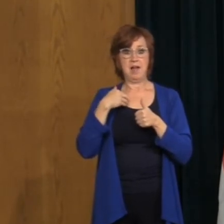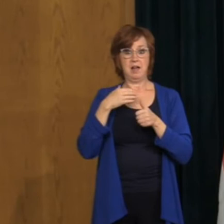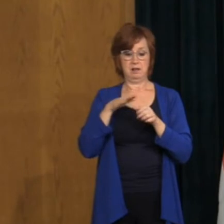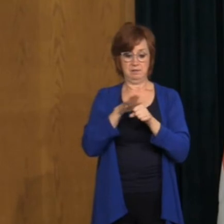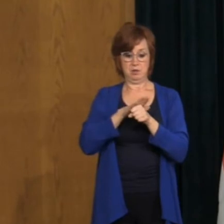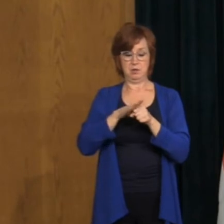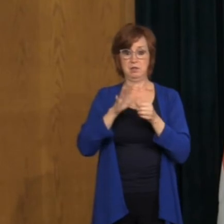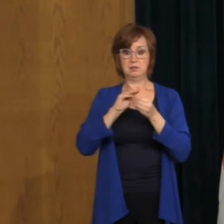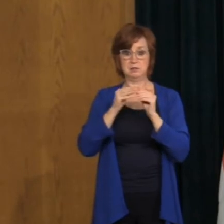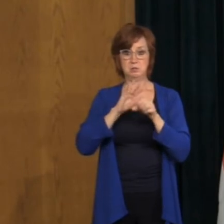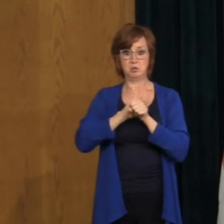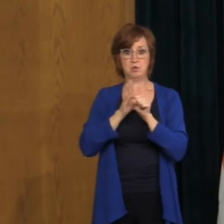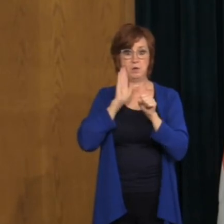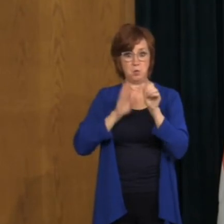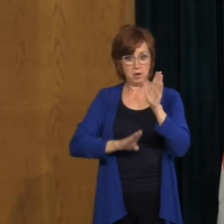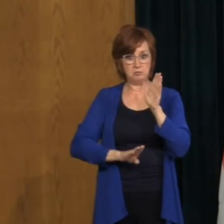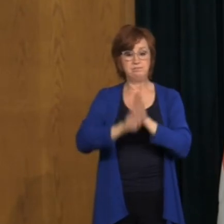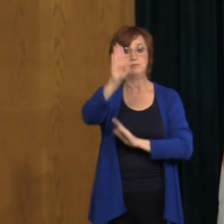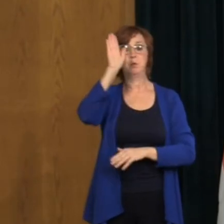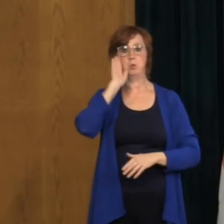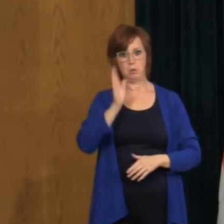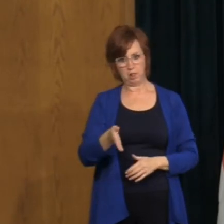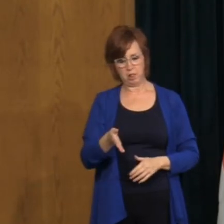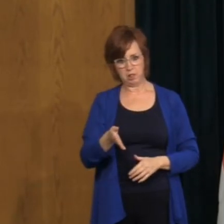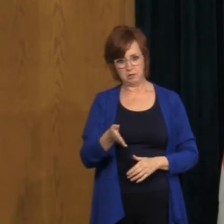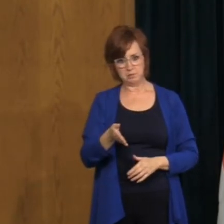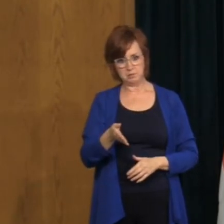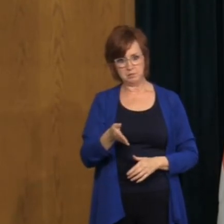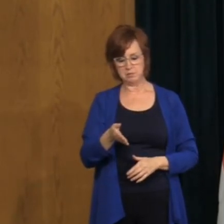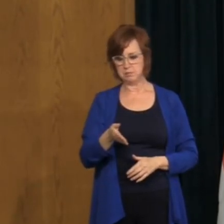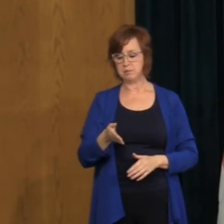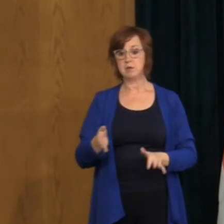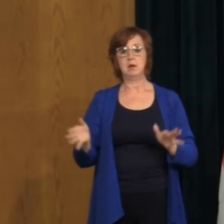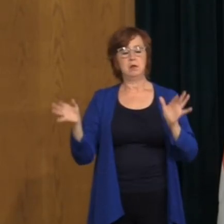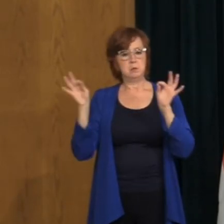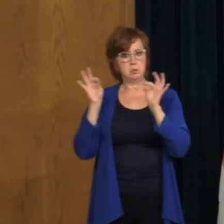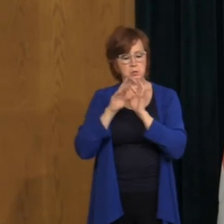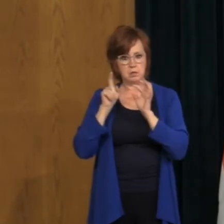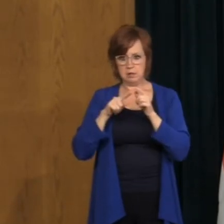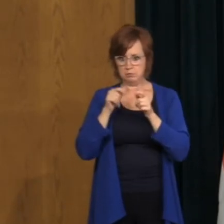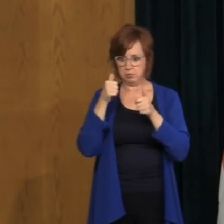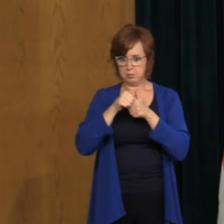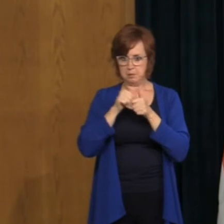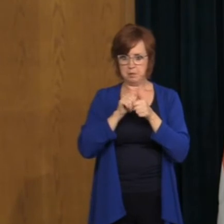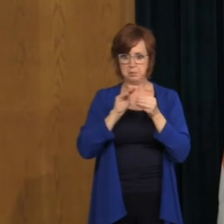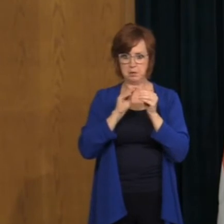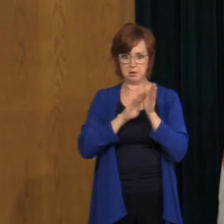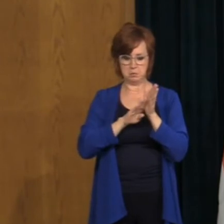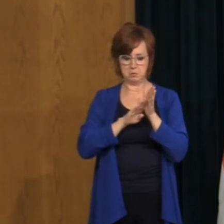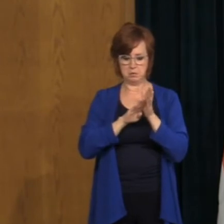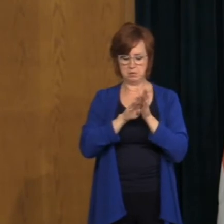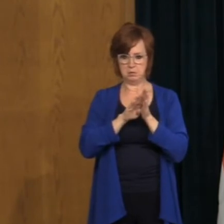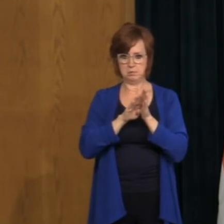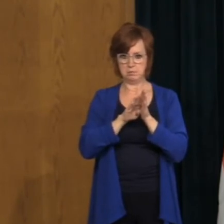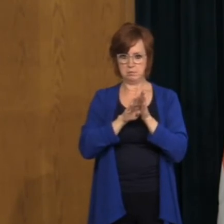we have the testing and contact tracing capacity to ensure that we can keep those outbreaks at a very